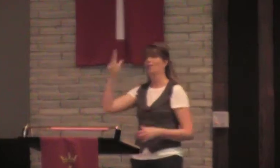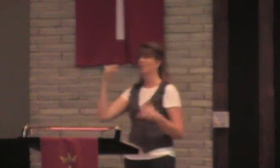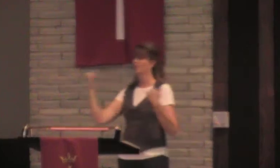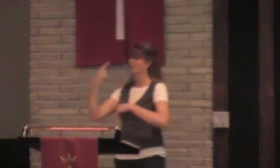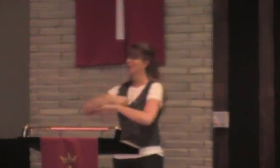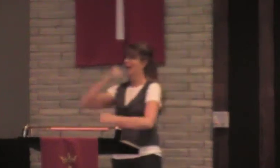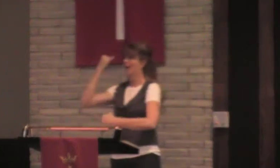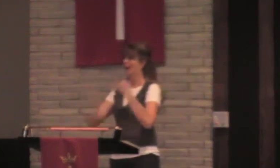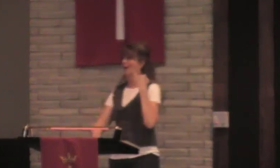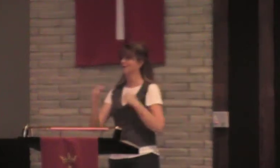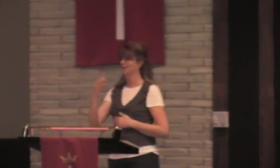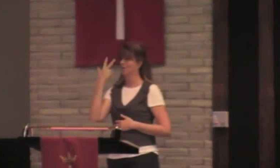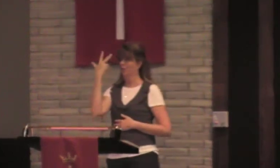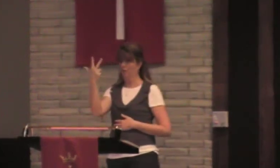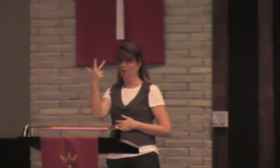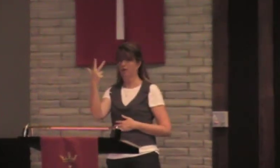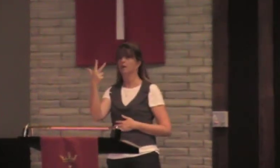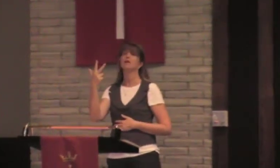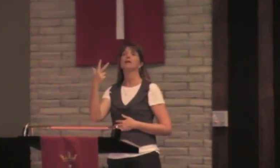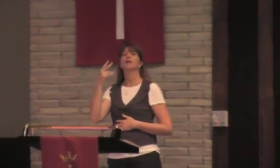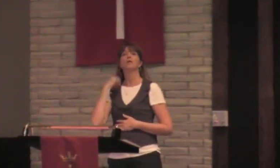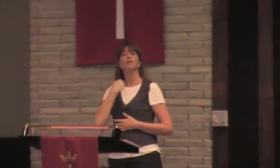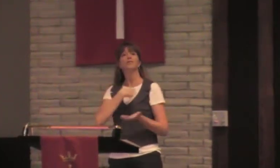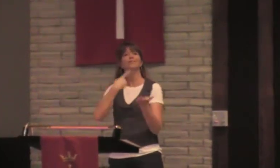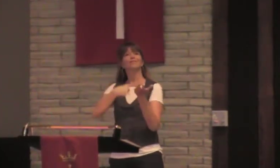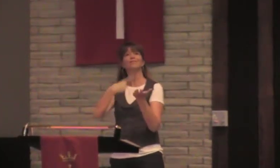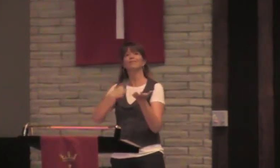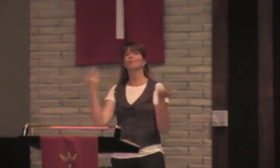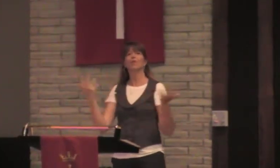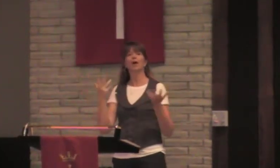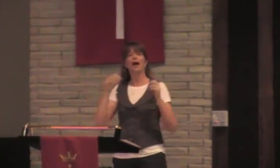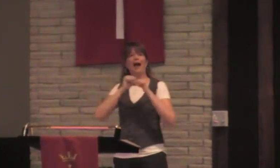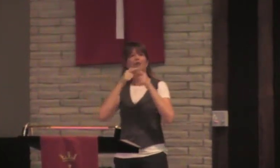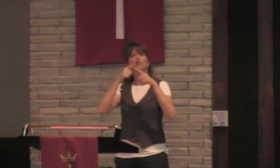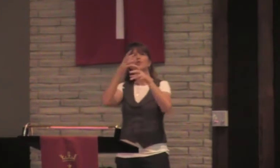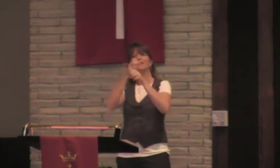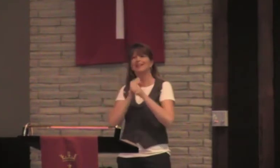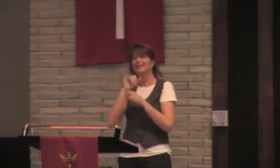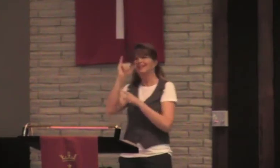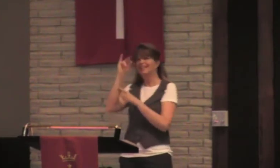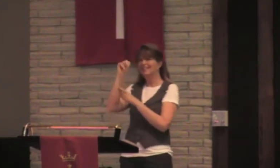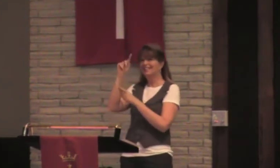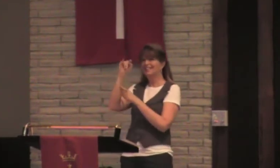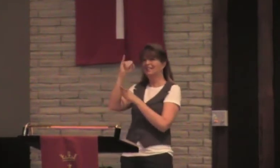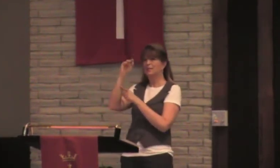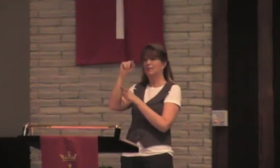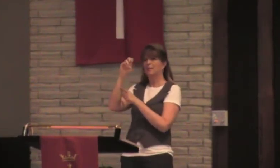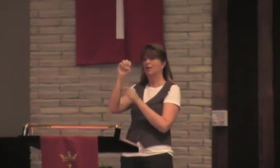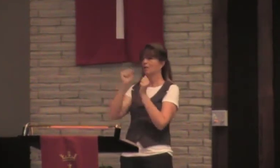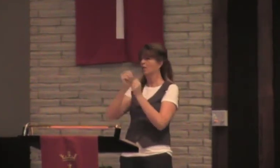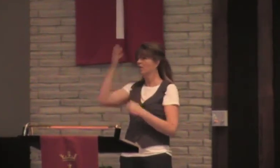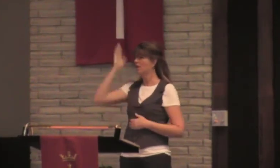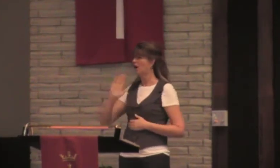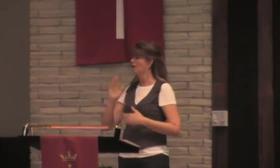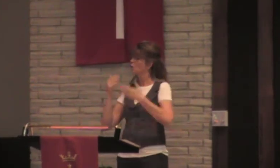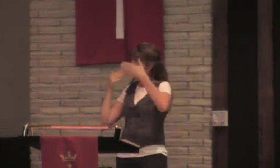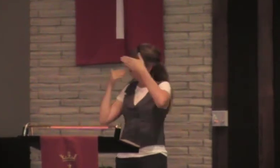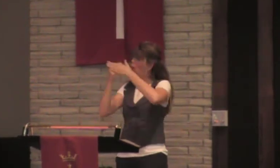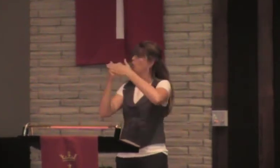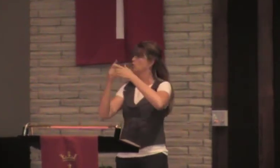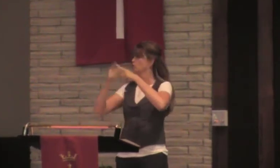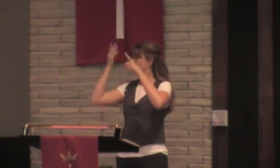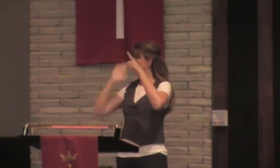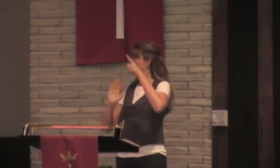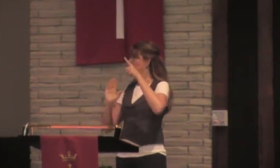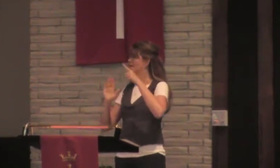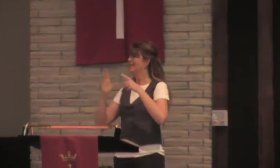Series. We did part 1, part 2, and now today's part 3. So, we're going to be continuing to discuss how to get intimate